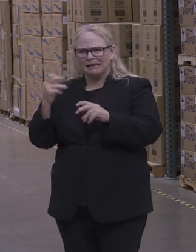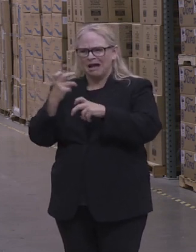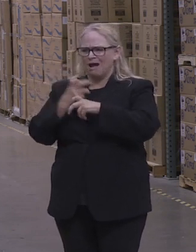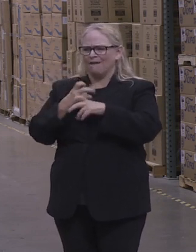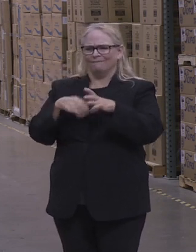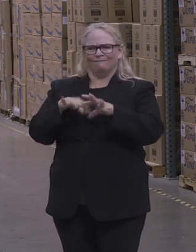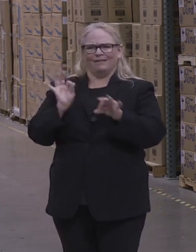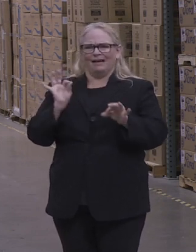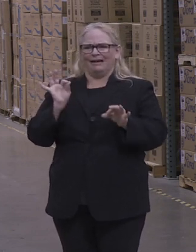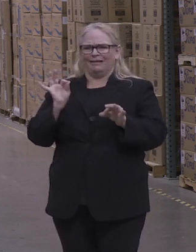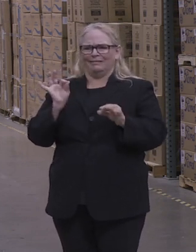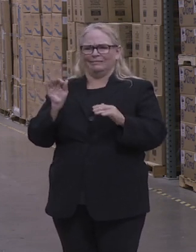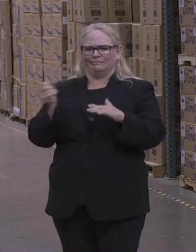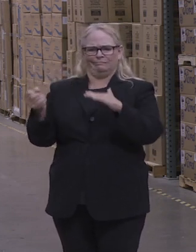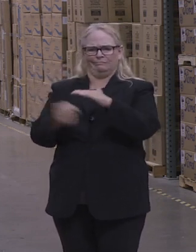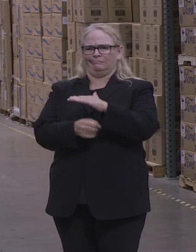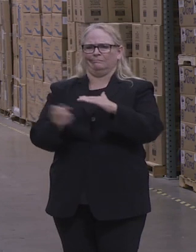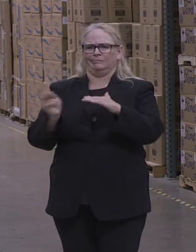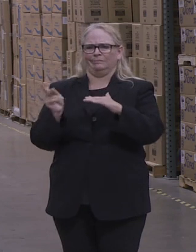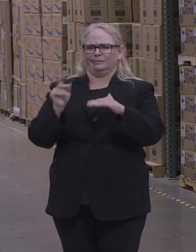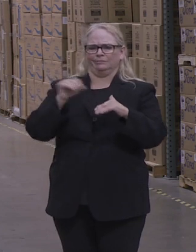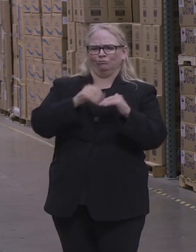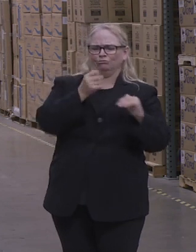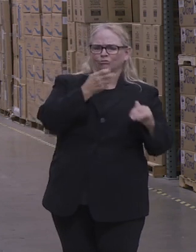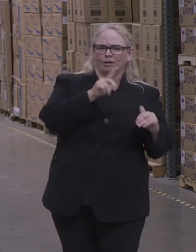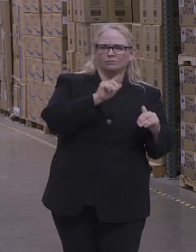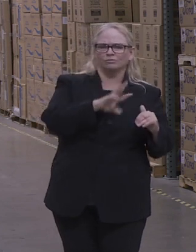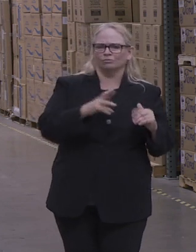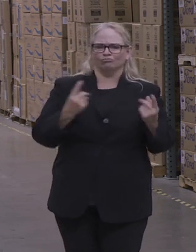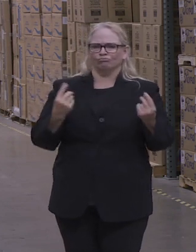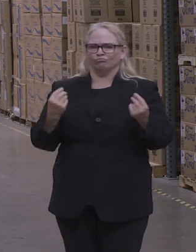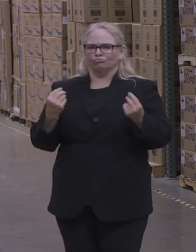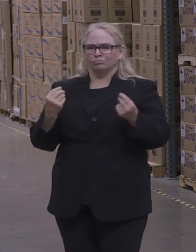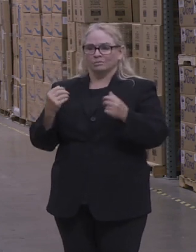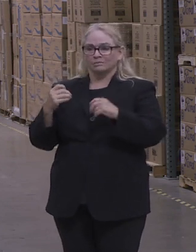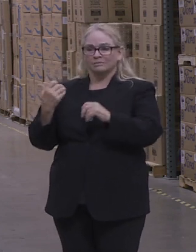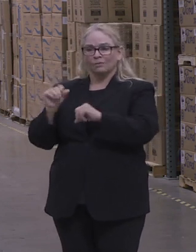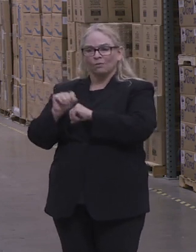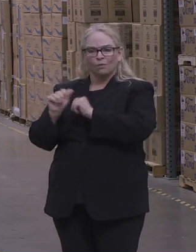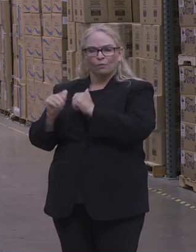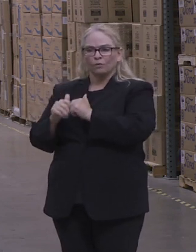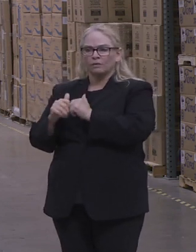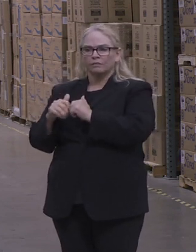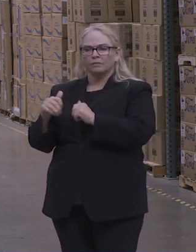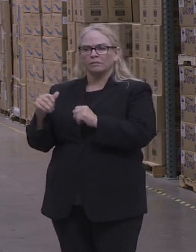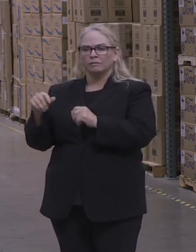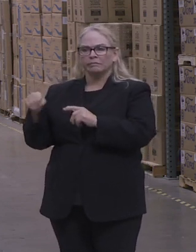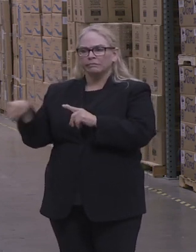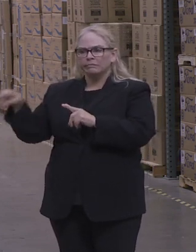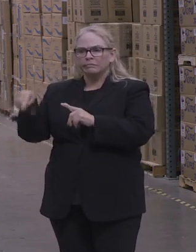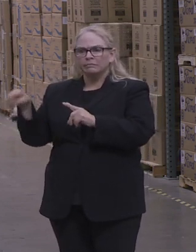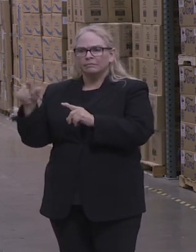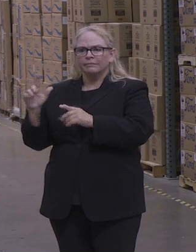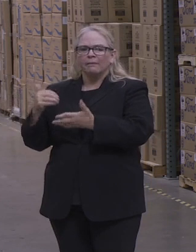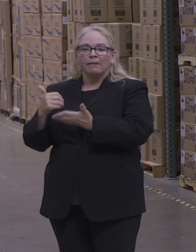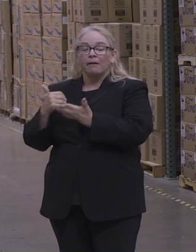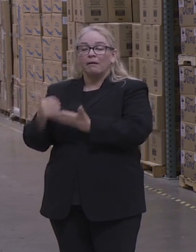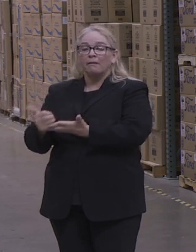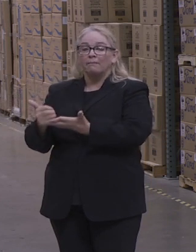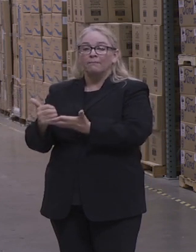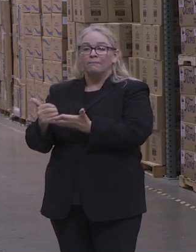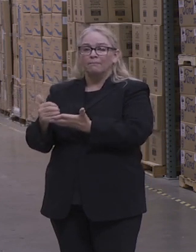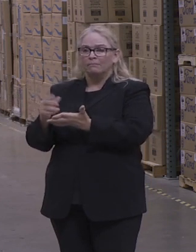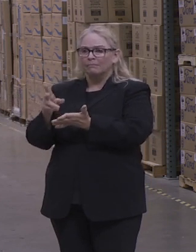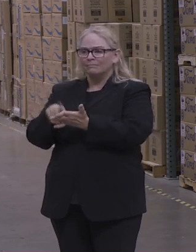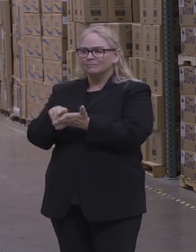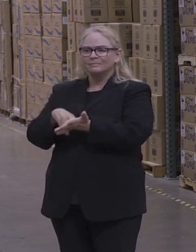Roomkey. I'm curious to know if you support and are working with the legislature on measures to extend longer-term rent relief to prevent a